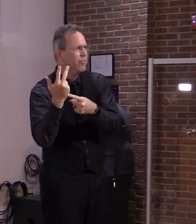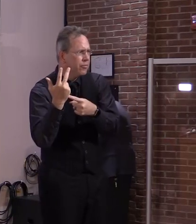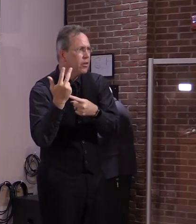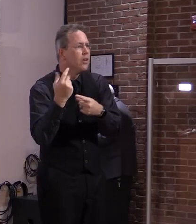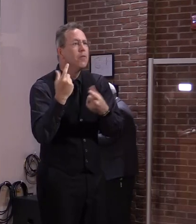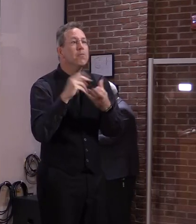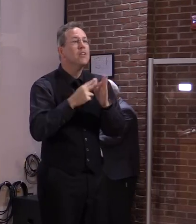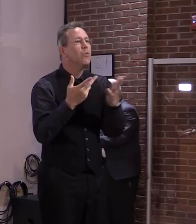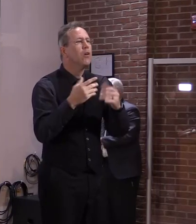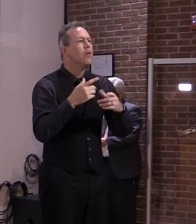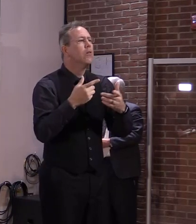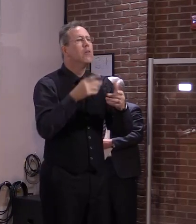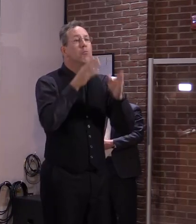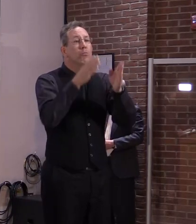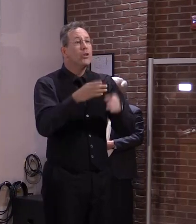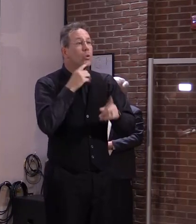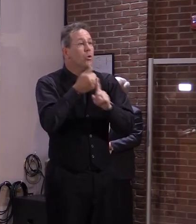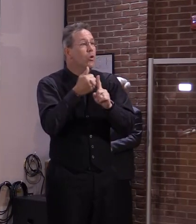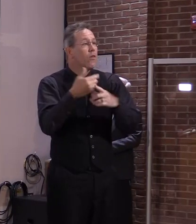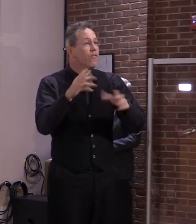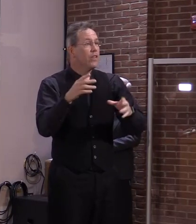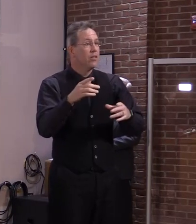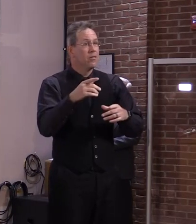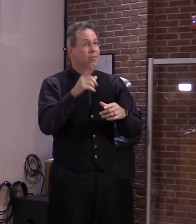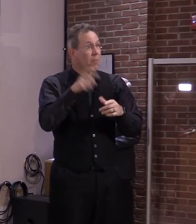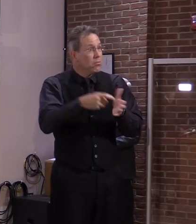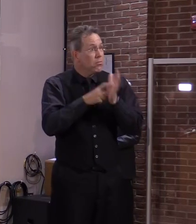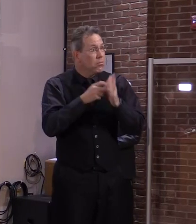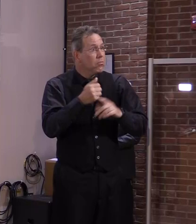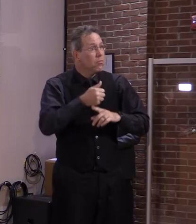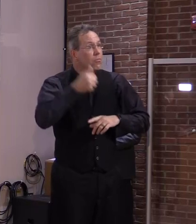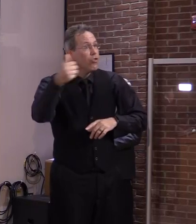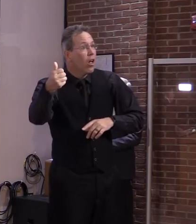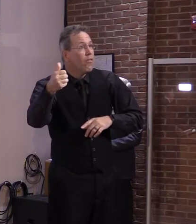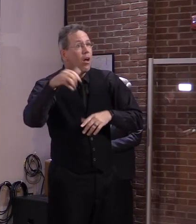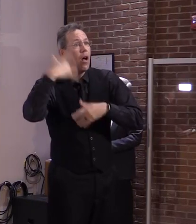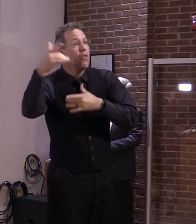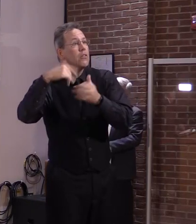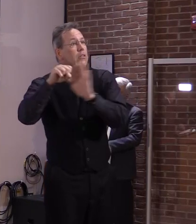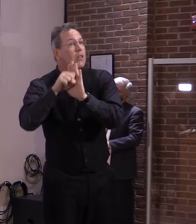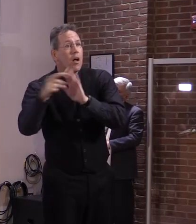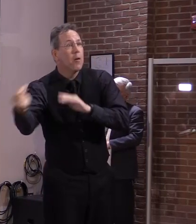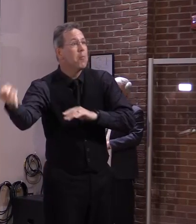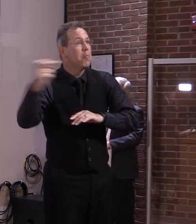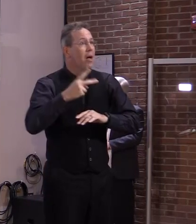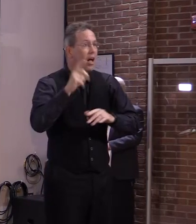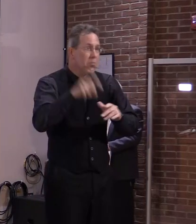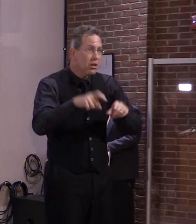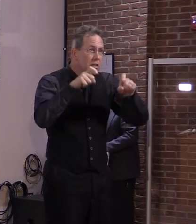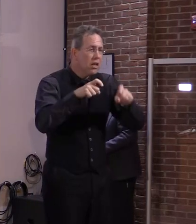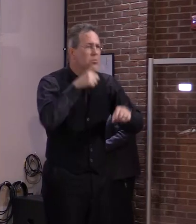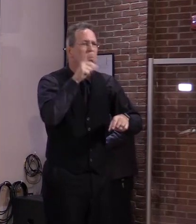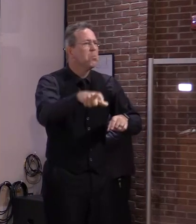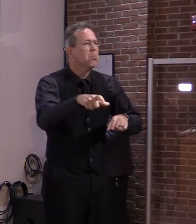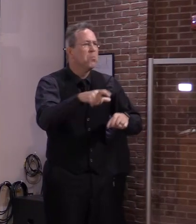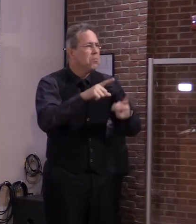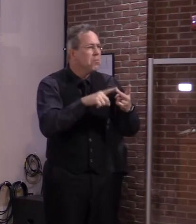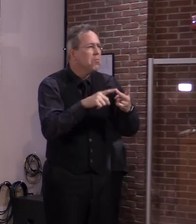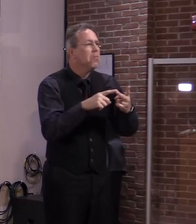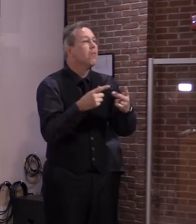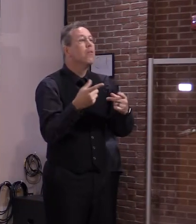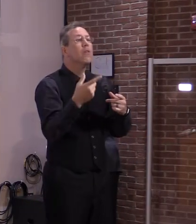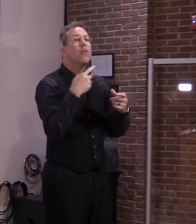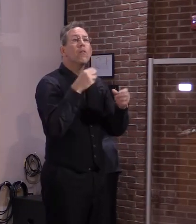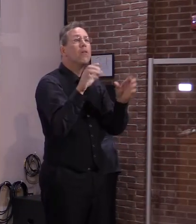there will no longer be testing requirement for travel, and capacity limits will increase, both indoors and